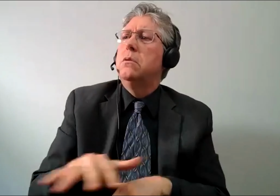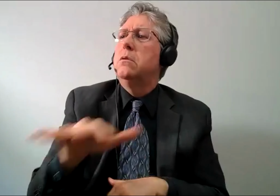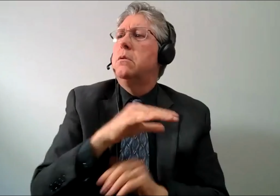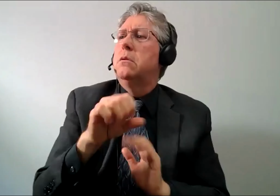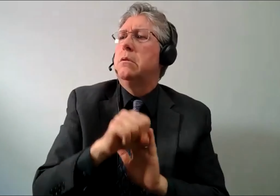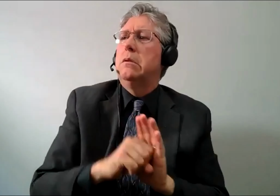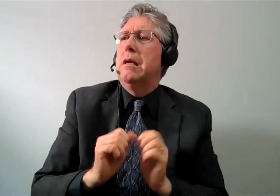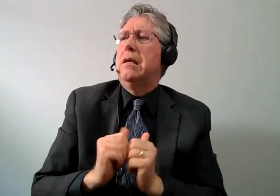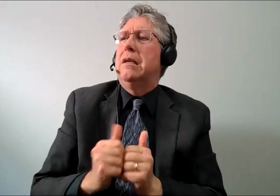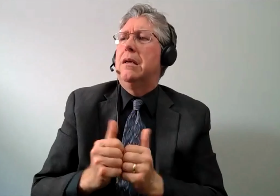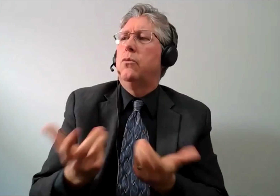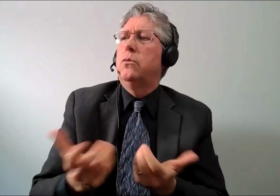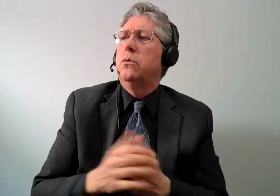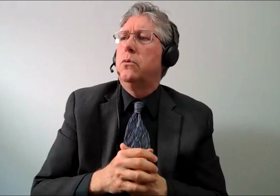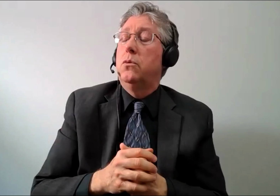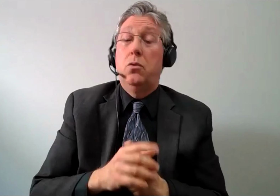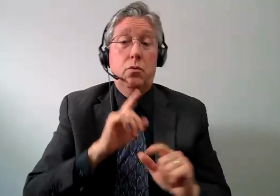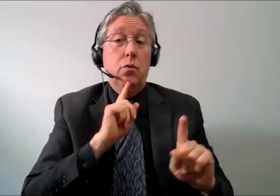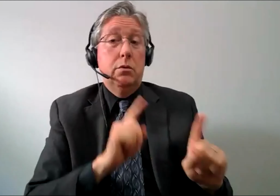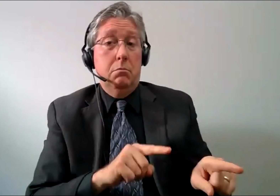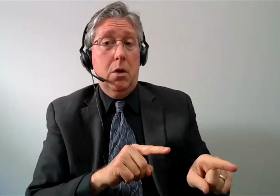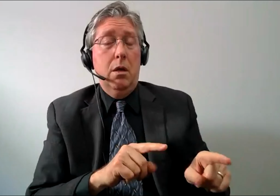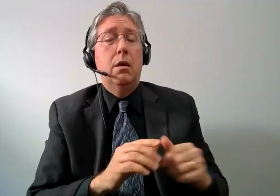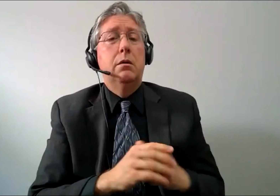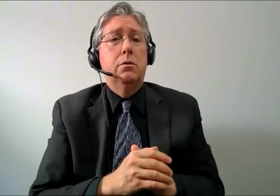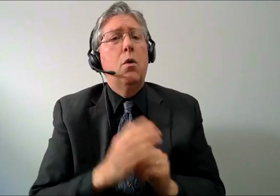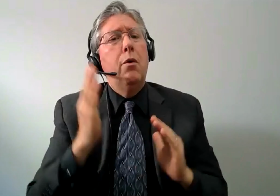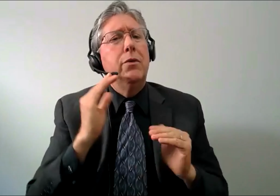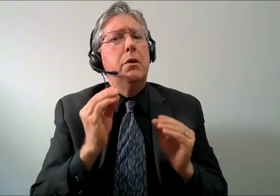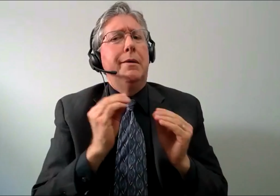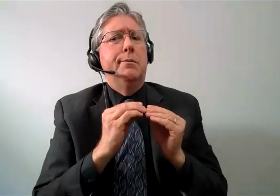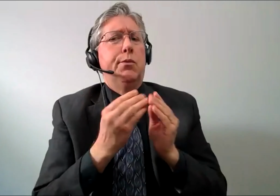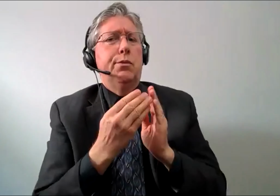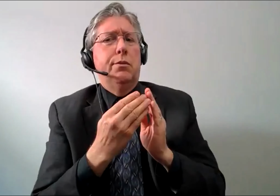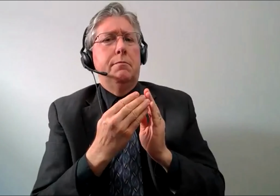was a response here, but I'm hoping a kind of more general response.